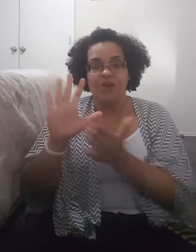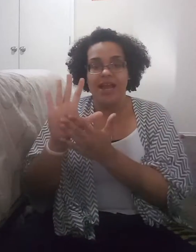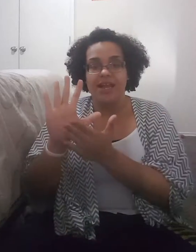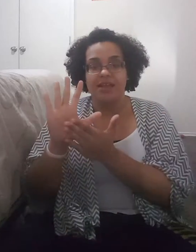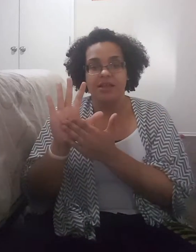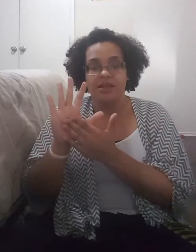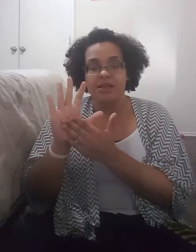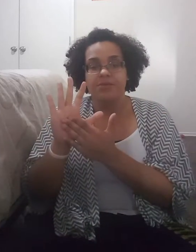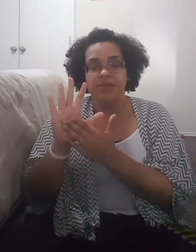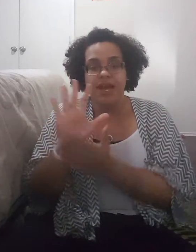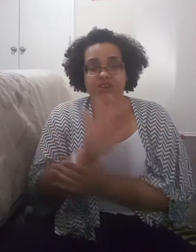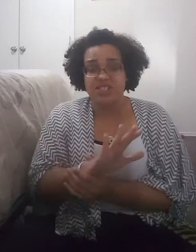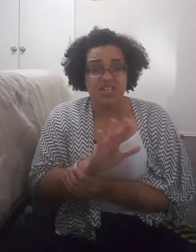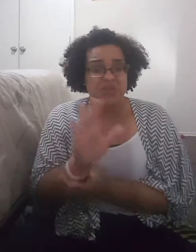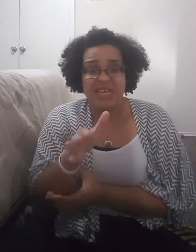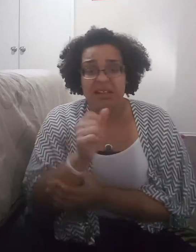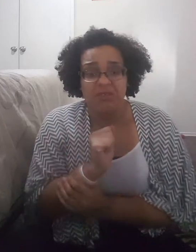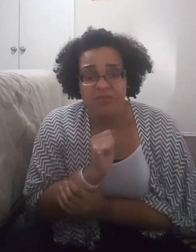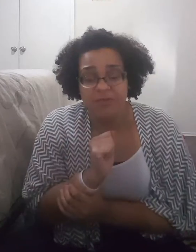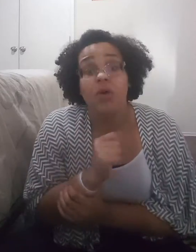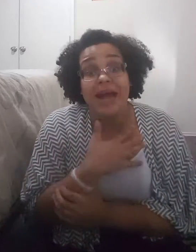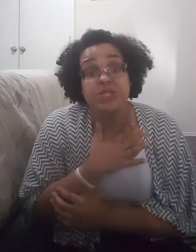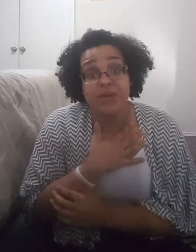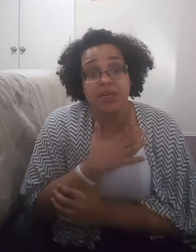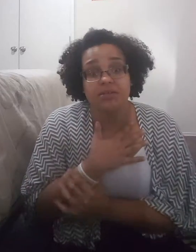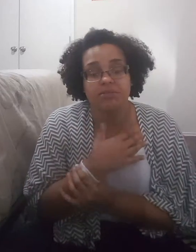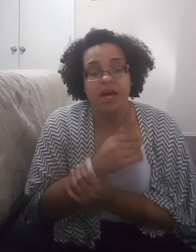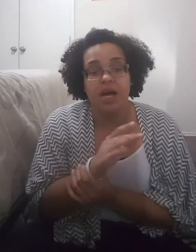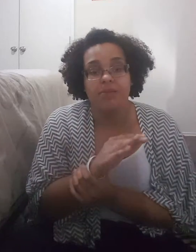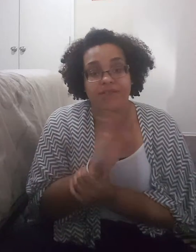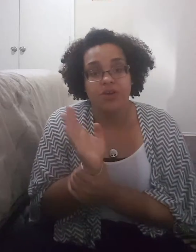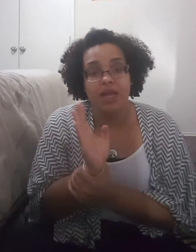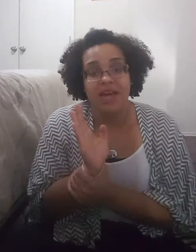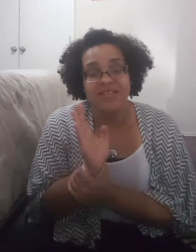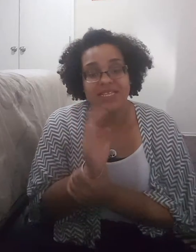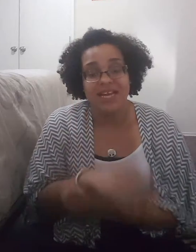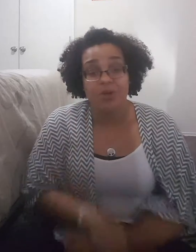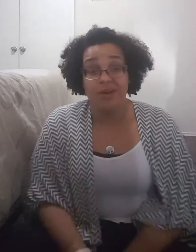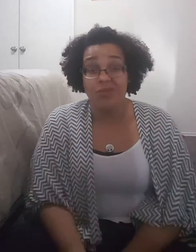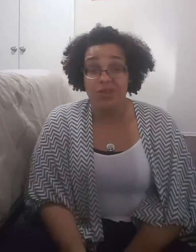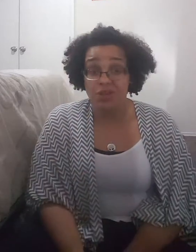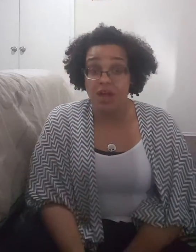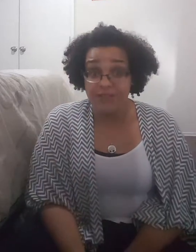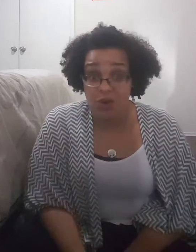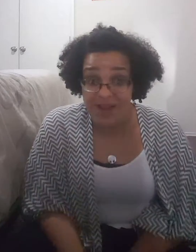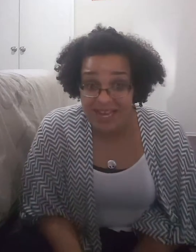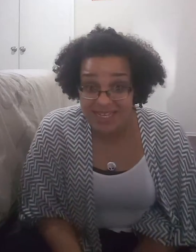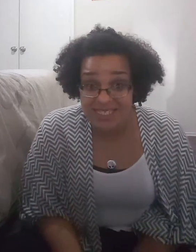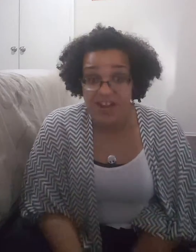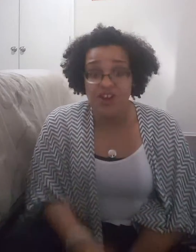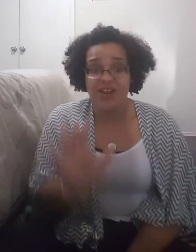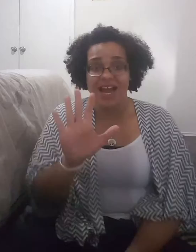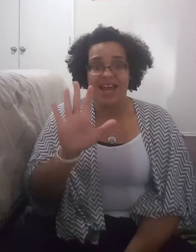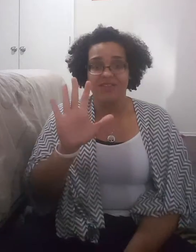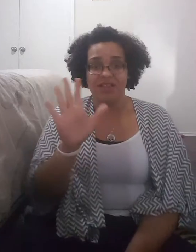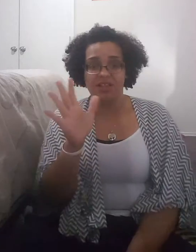right, yeah, you're just going to do exactly what I'm doing. If you're a left-handed signer, but if you're a right-handed signer, you're going to have to look